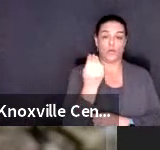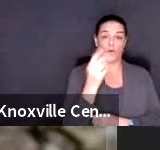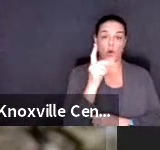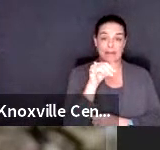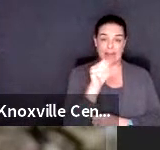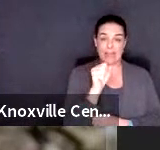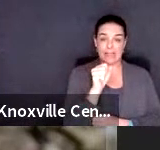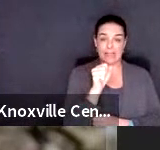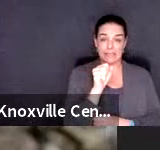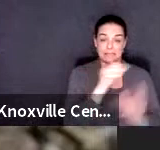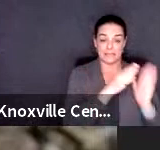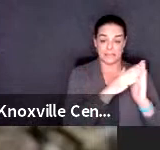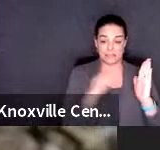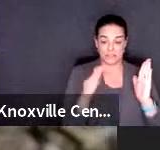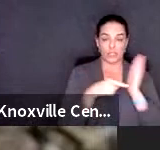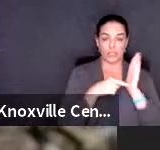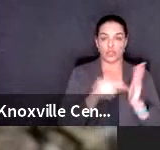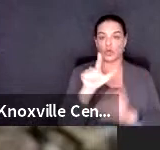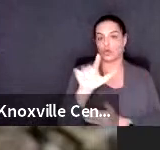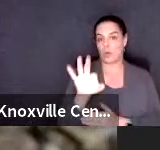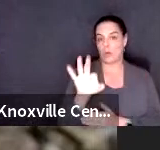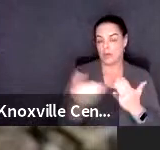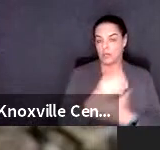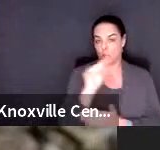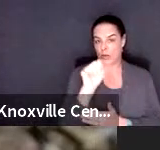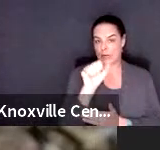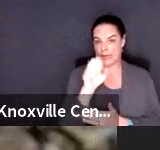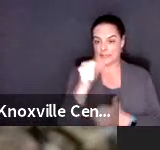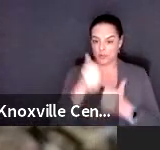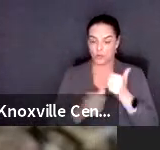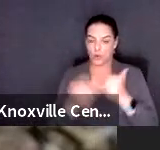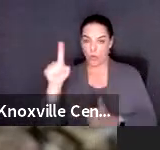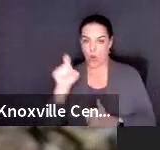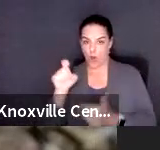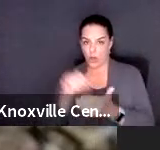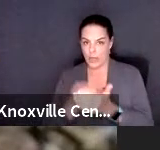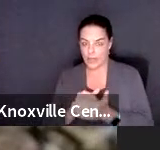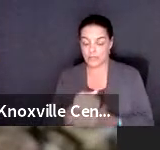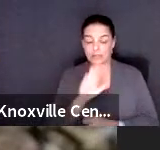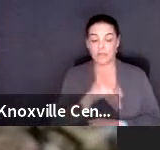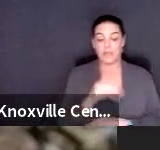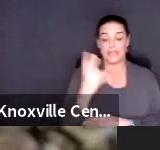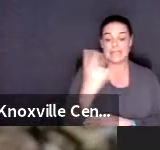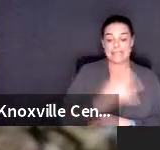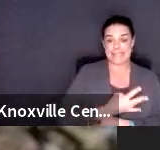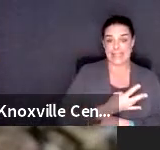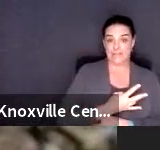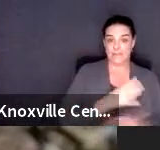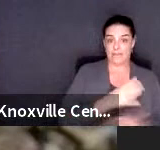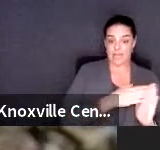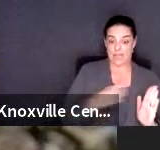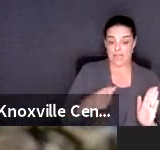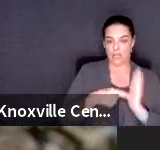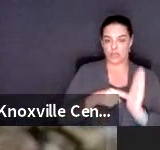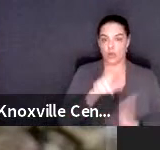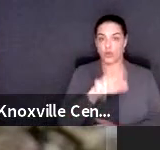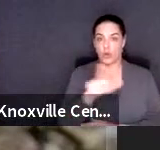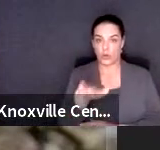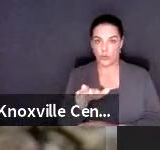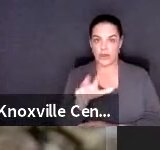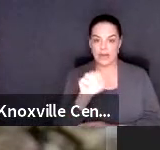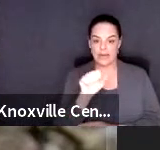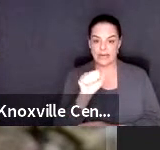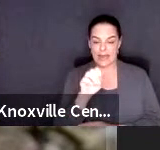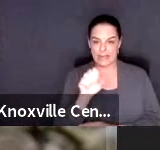shows 29 new cases per 100,000, and our 7-day trend line shows 33 new cases per